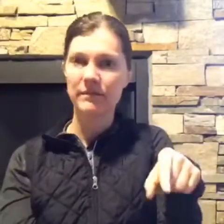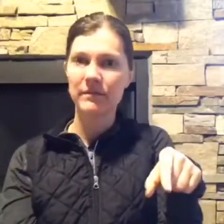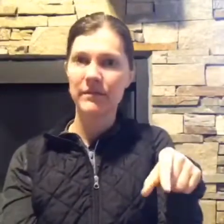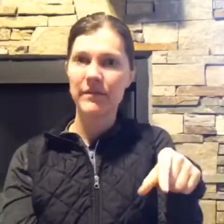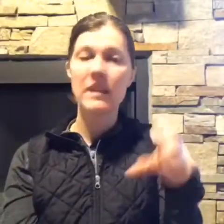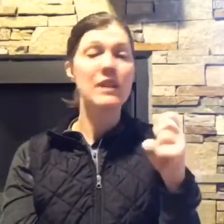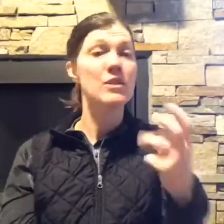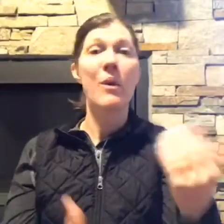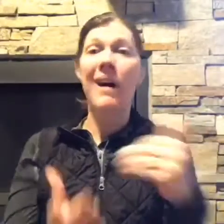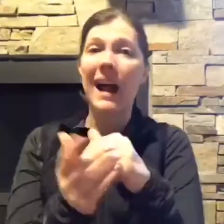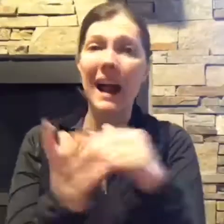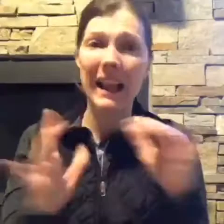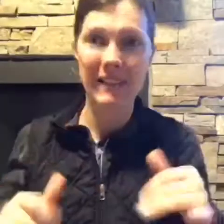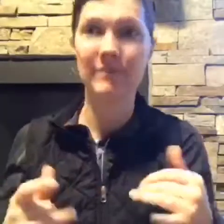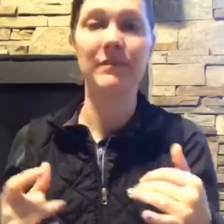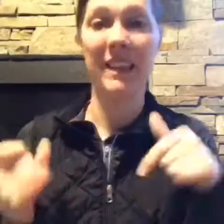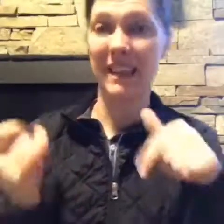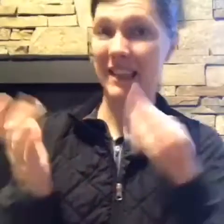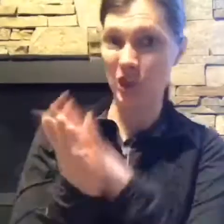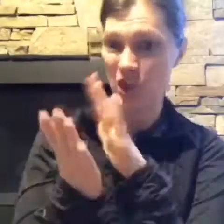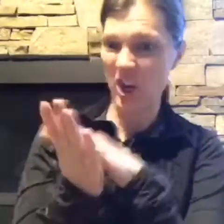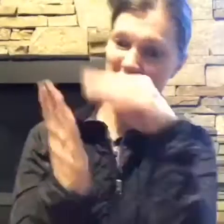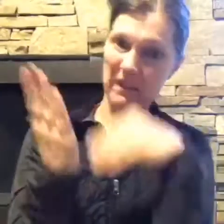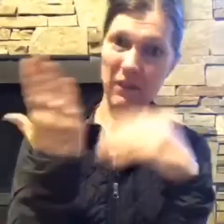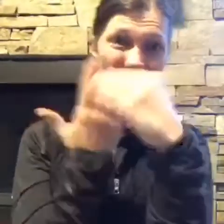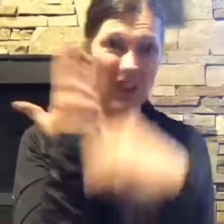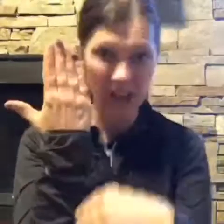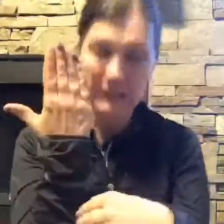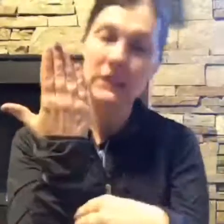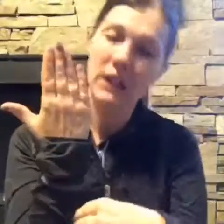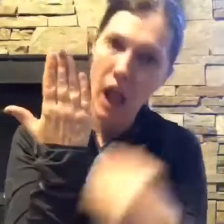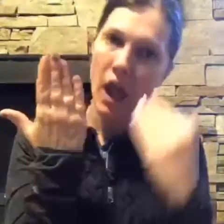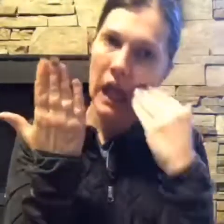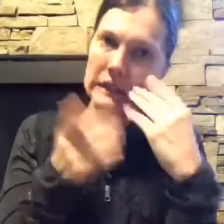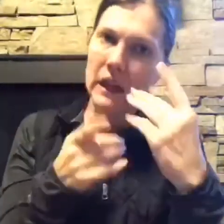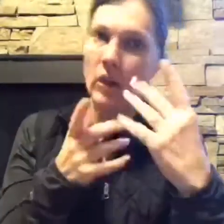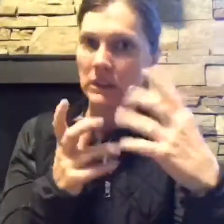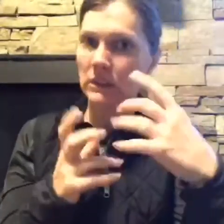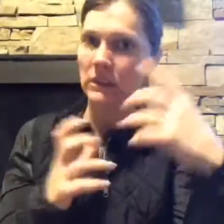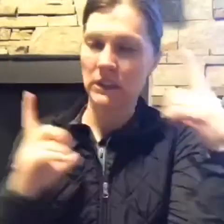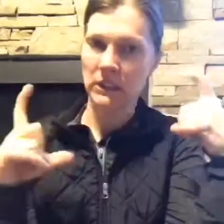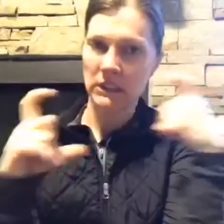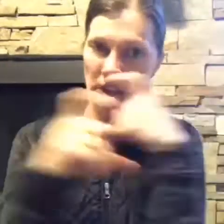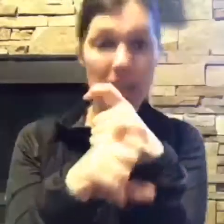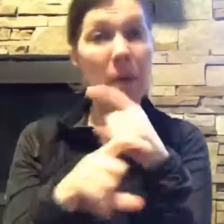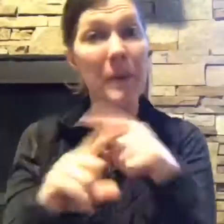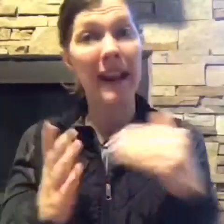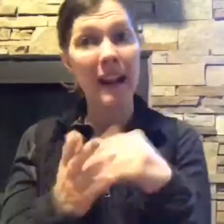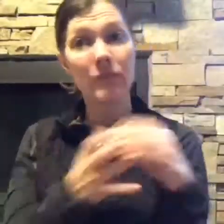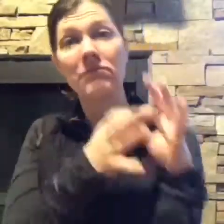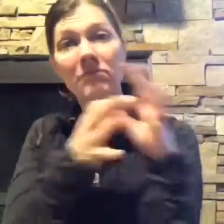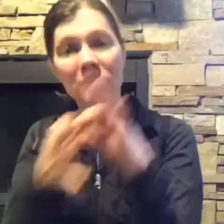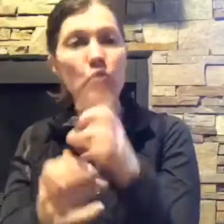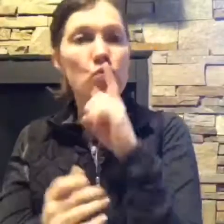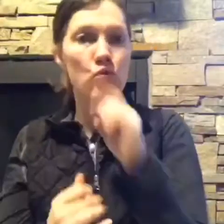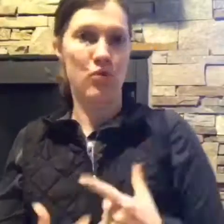again, this part was pretty heavy, but we're dealing with word problems. And again, when in doubt, just find